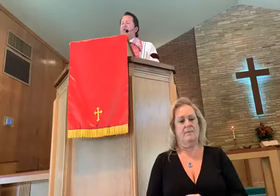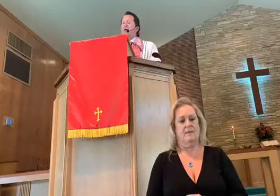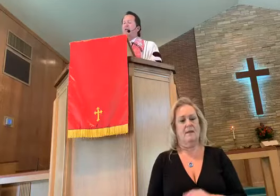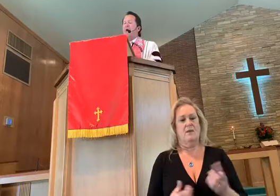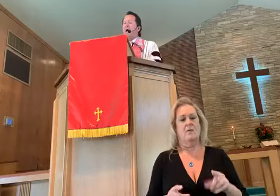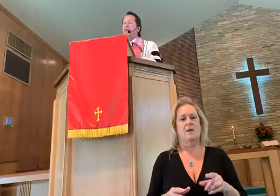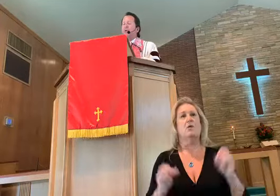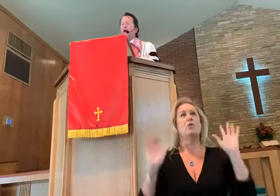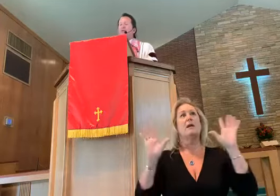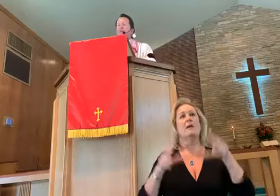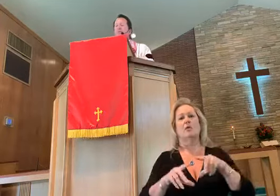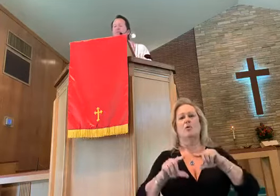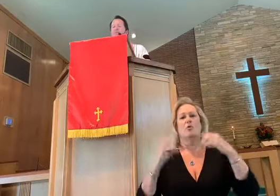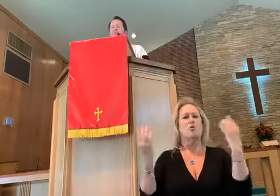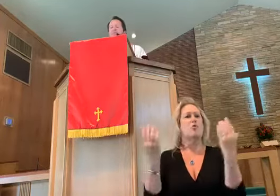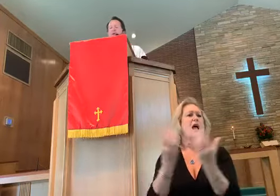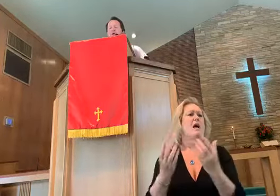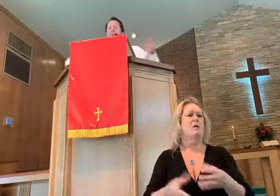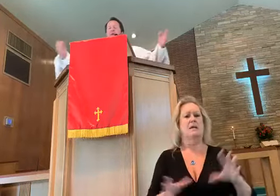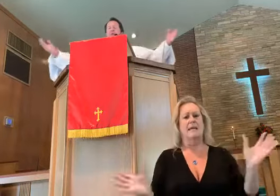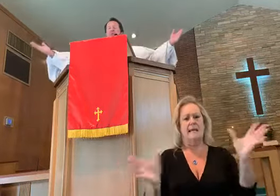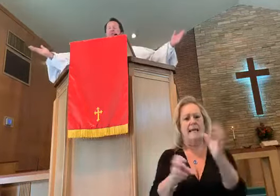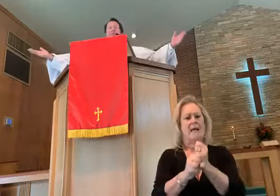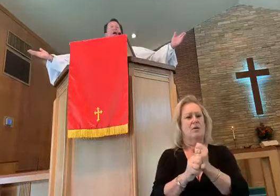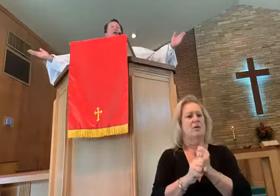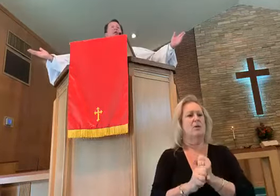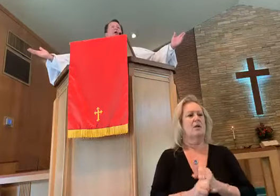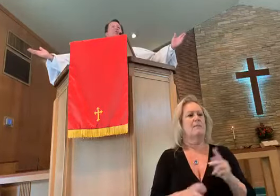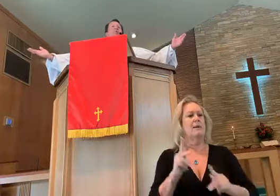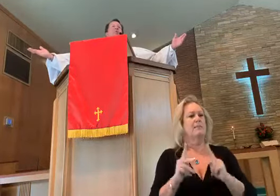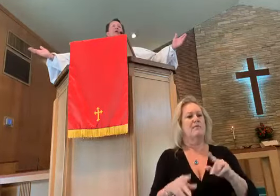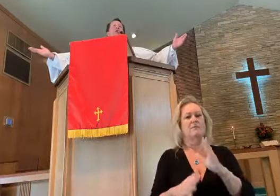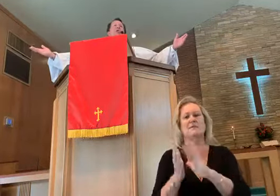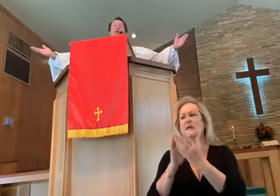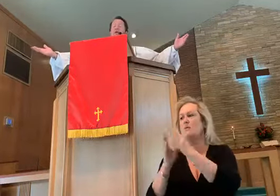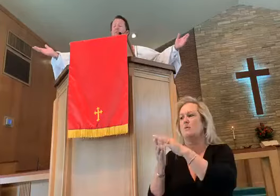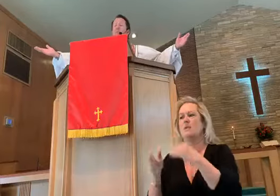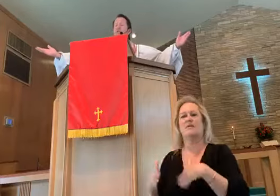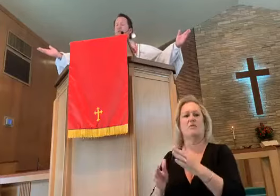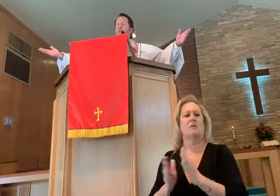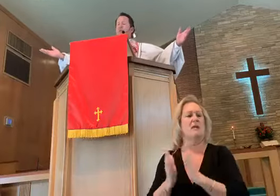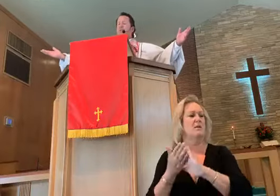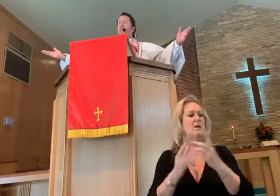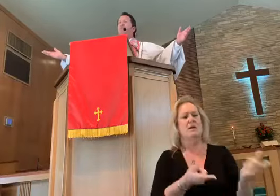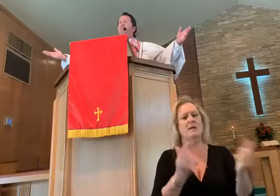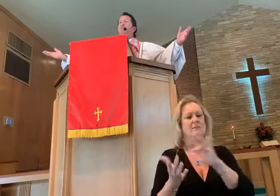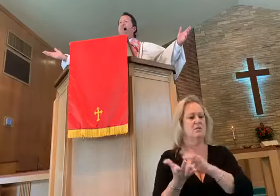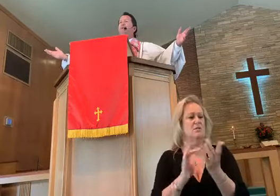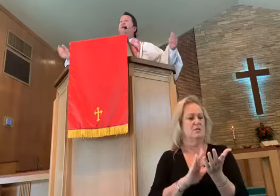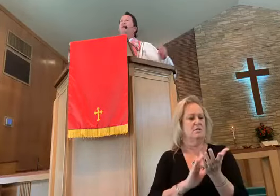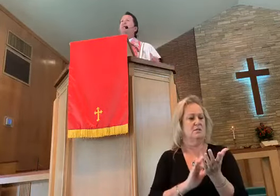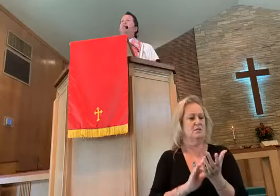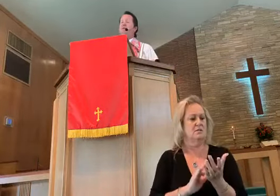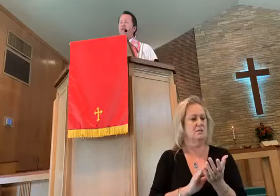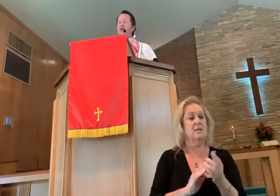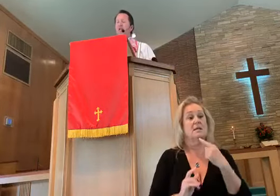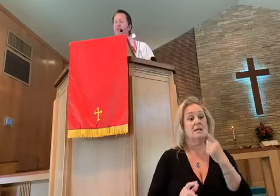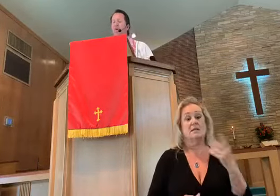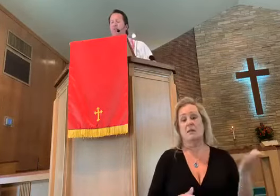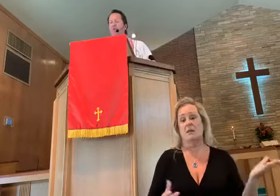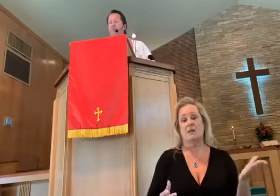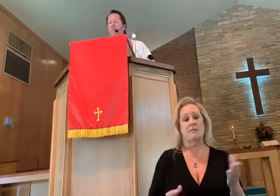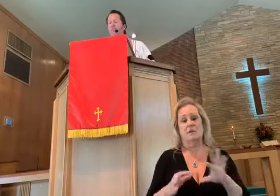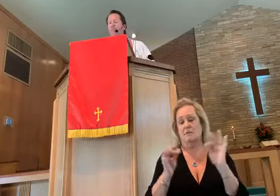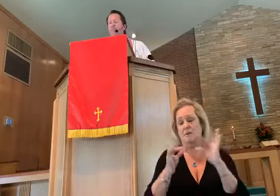When a great crowd gathered, and people from town after town came to Jesus, he said to them in